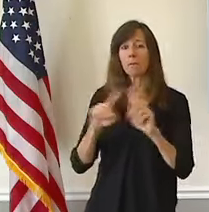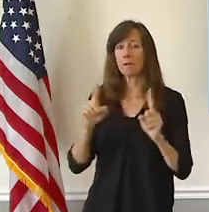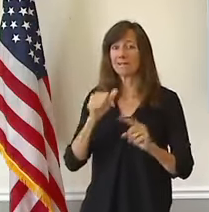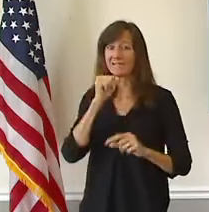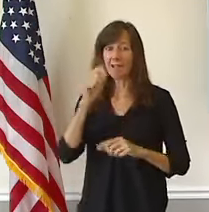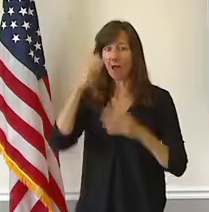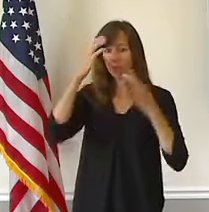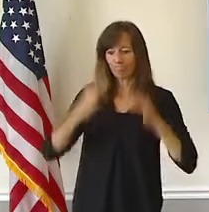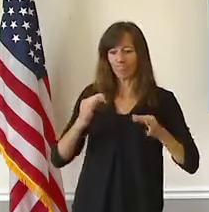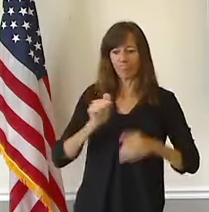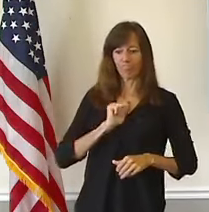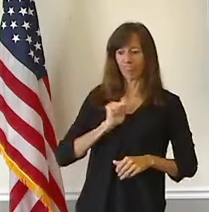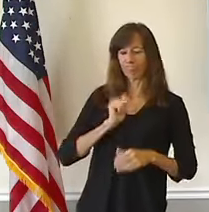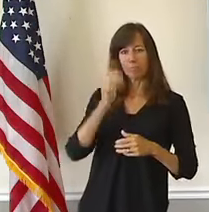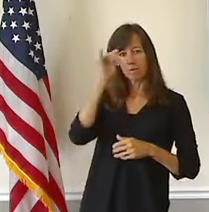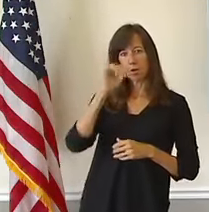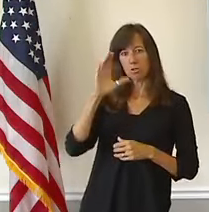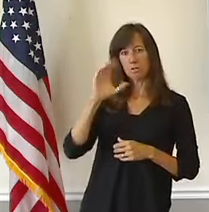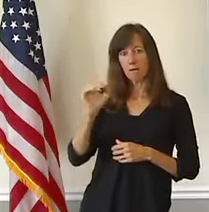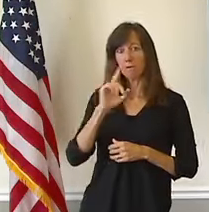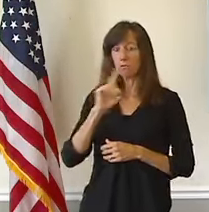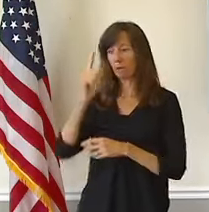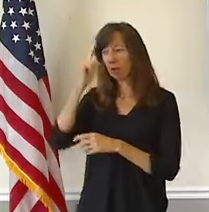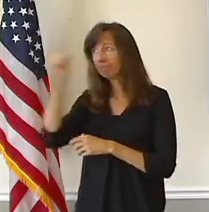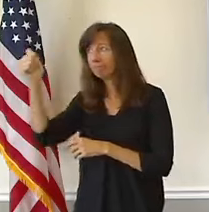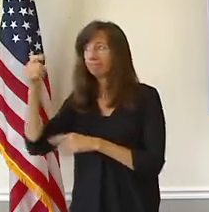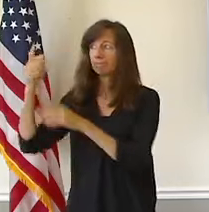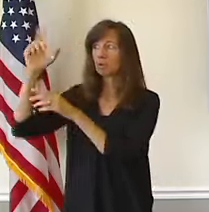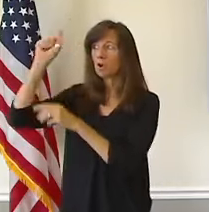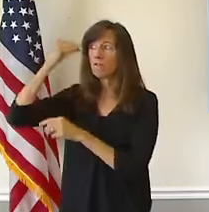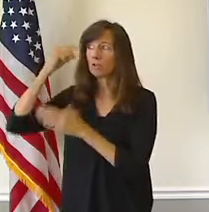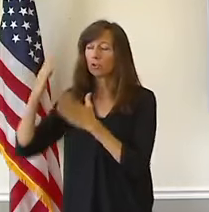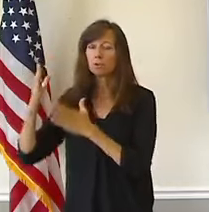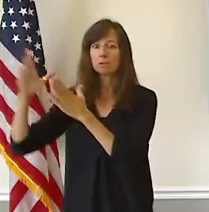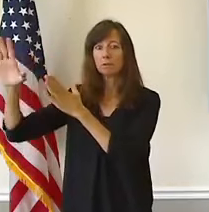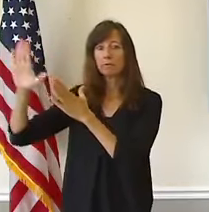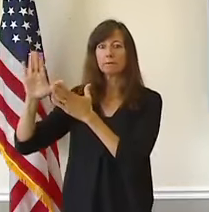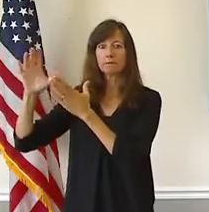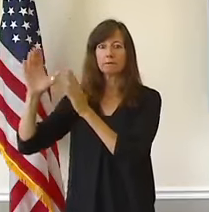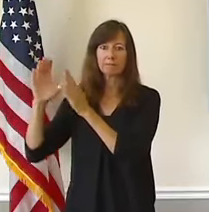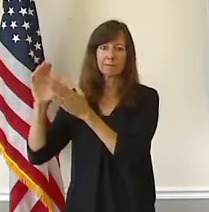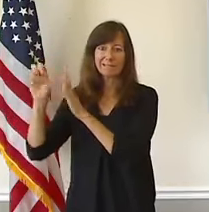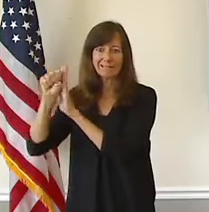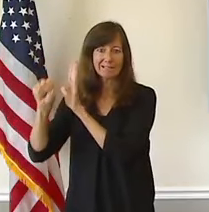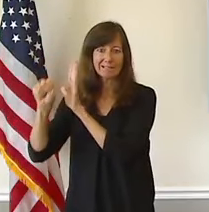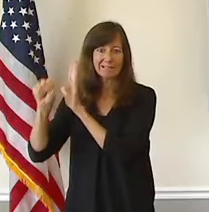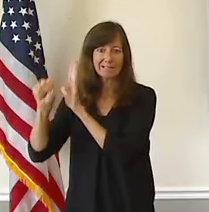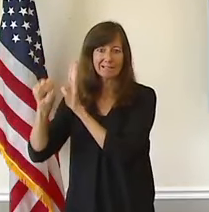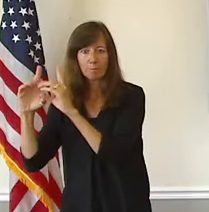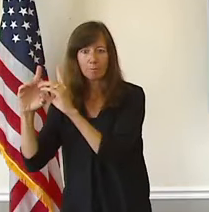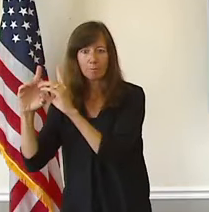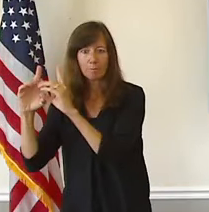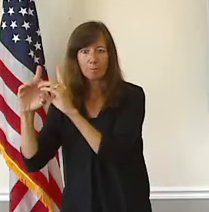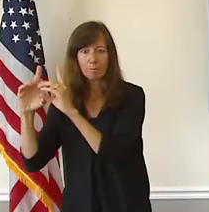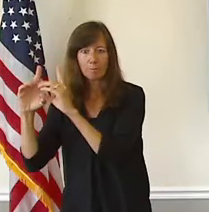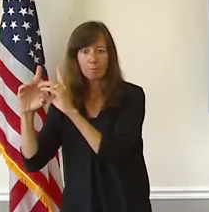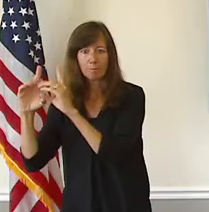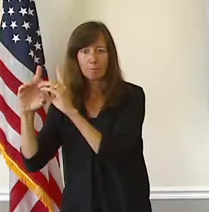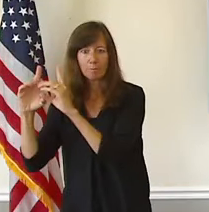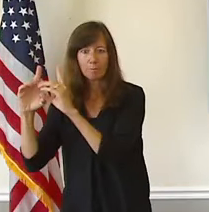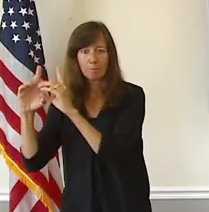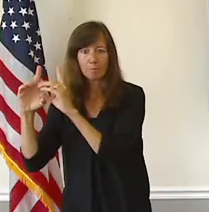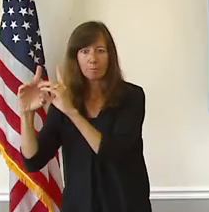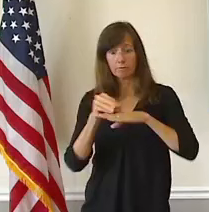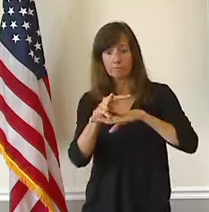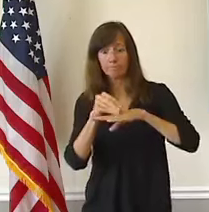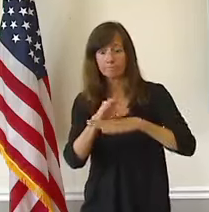office, the state education department. We are advising districts on how to reopen safely. But again, under the state